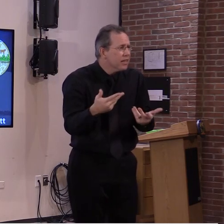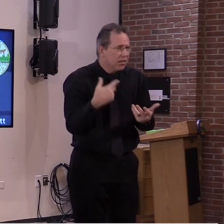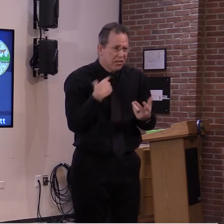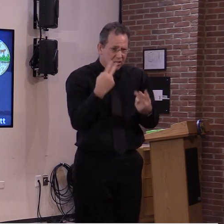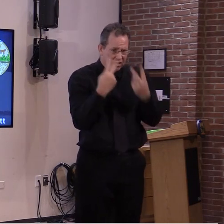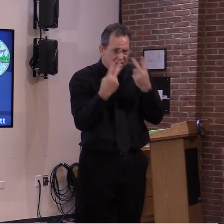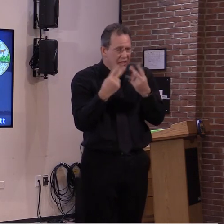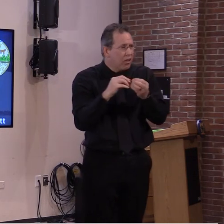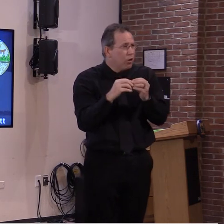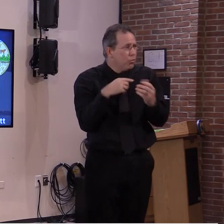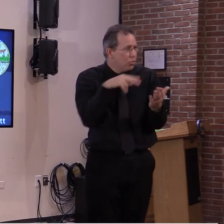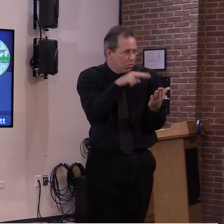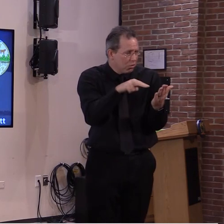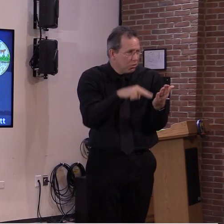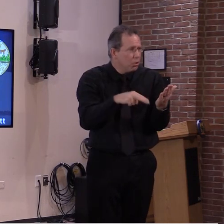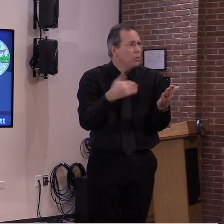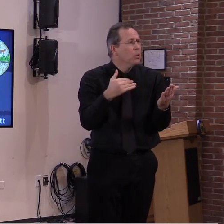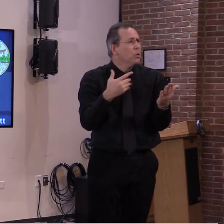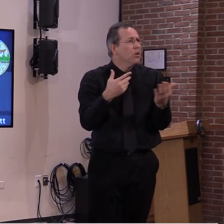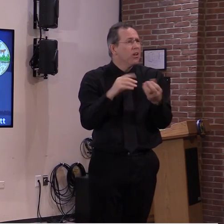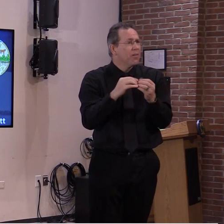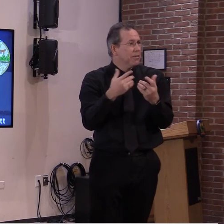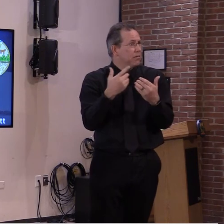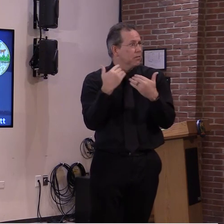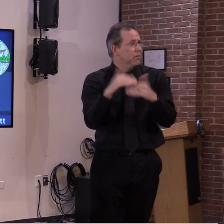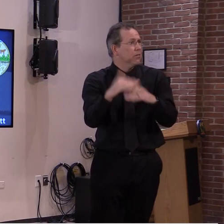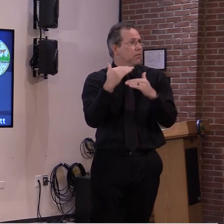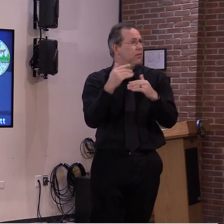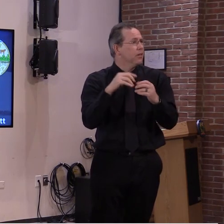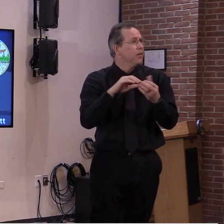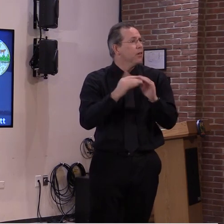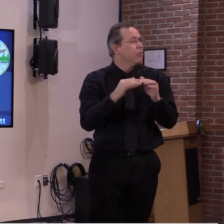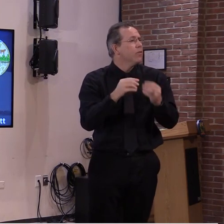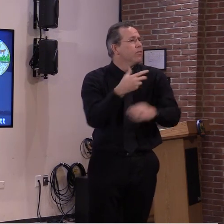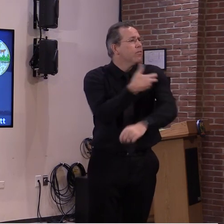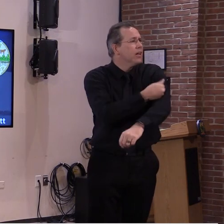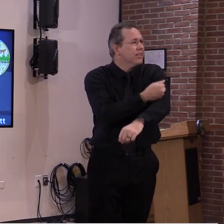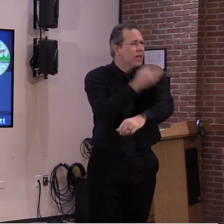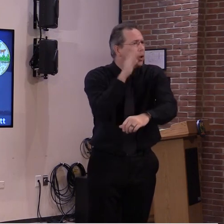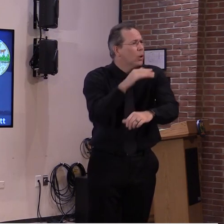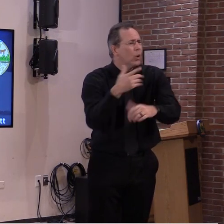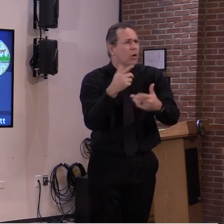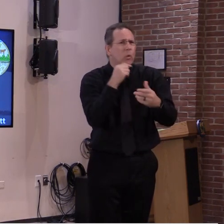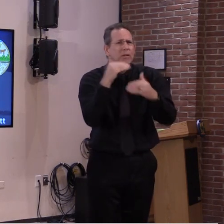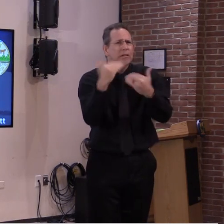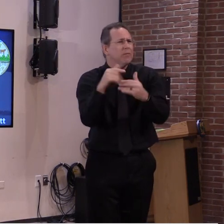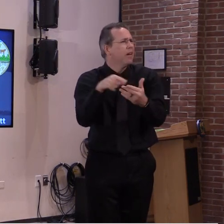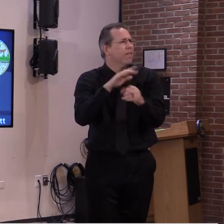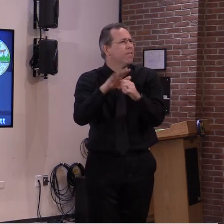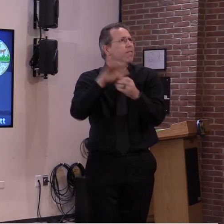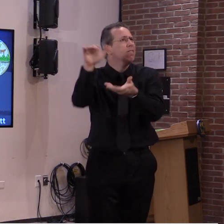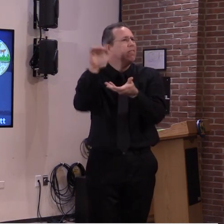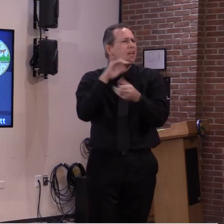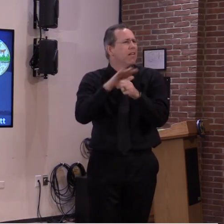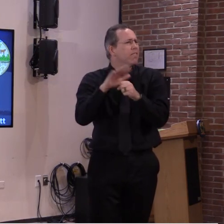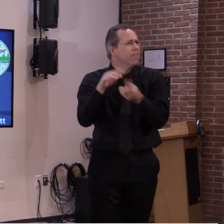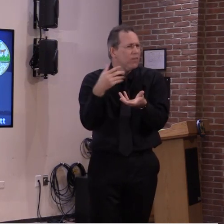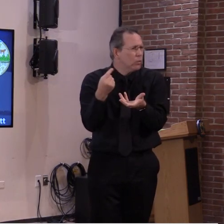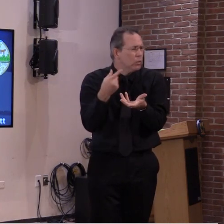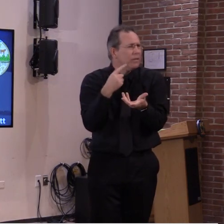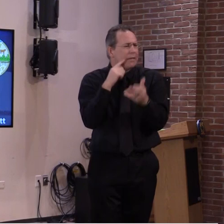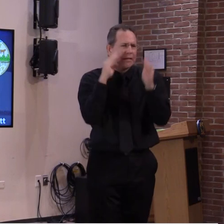of vaccines, we're focused on saving lives. This means older Vermonters living in nursing